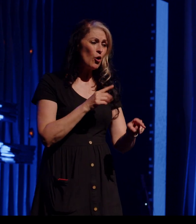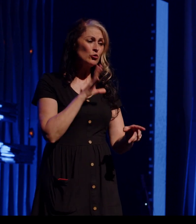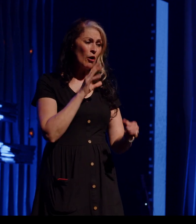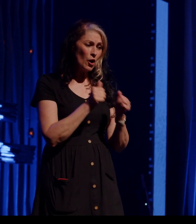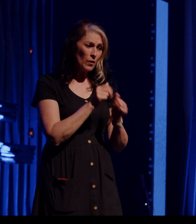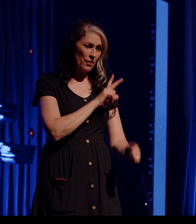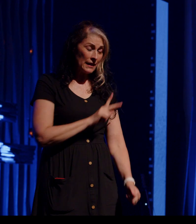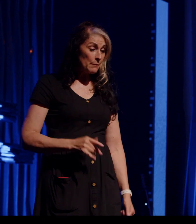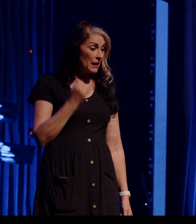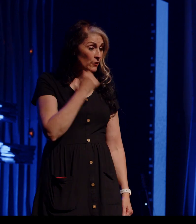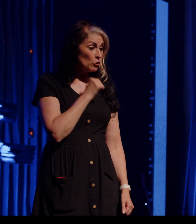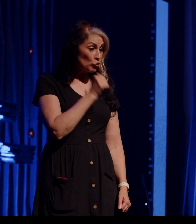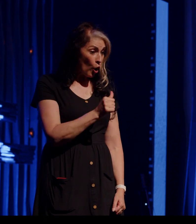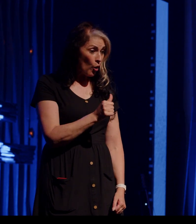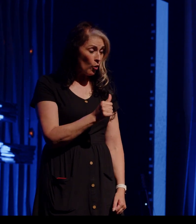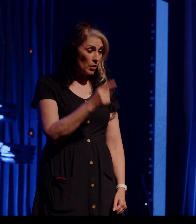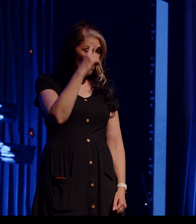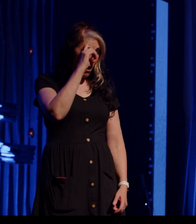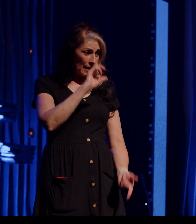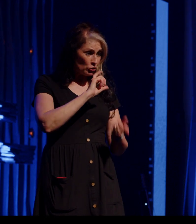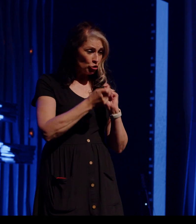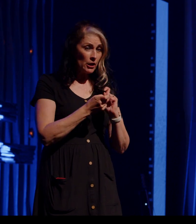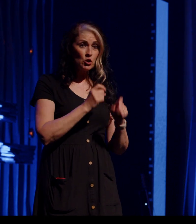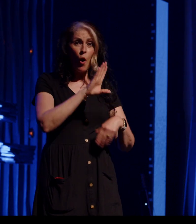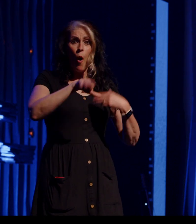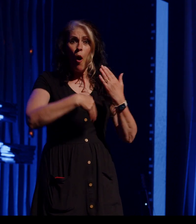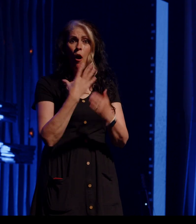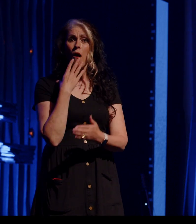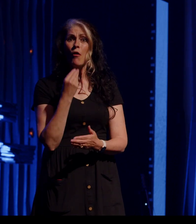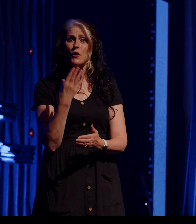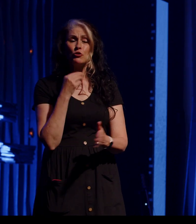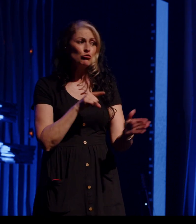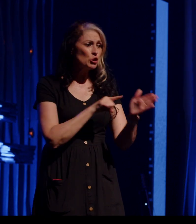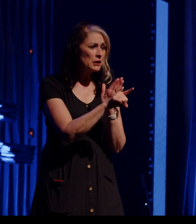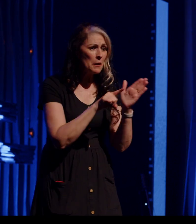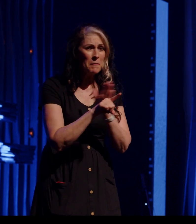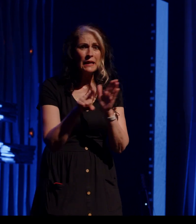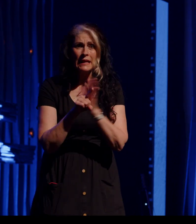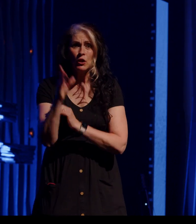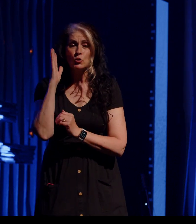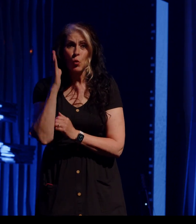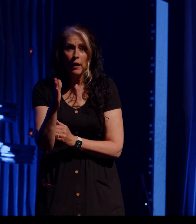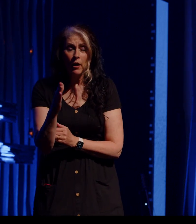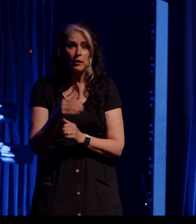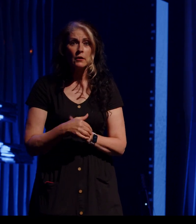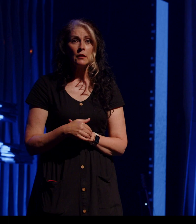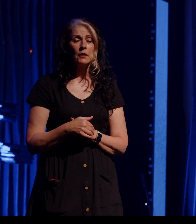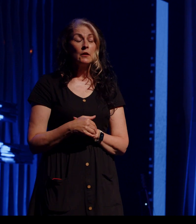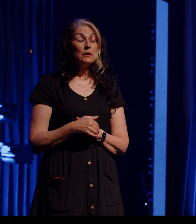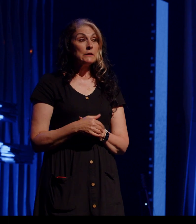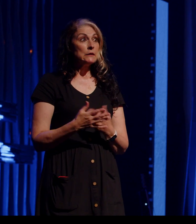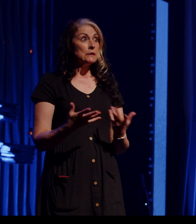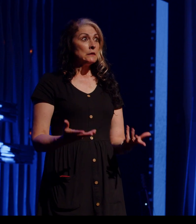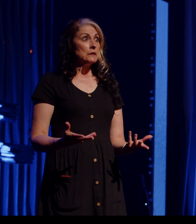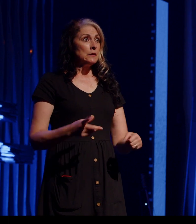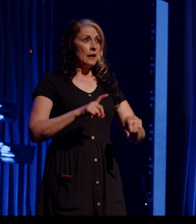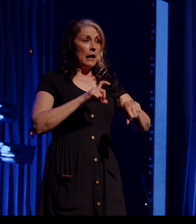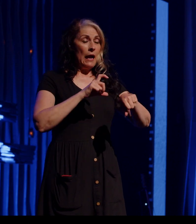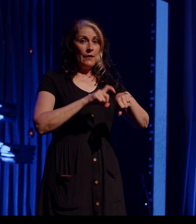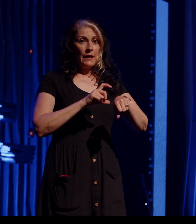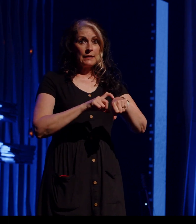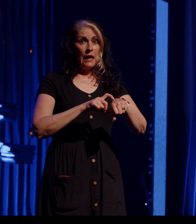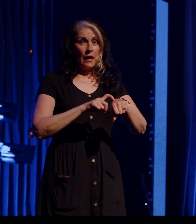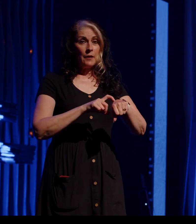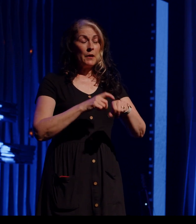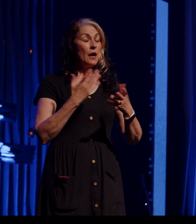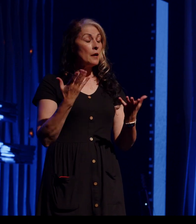to him. If you don't talk to him, if you don't change his mind, all the Jews are going to be killed. For such a time as this, you